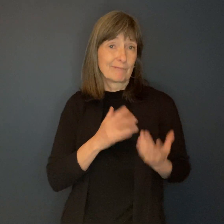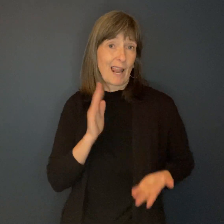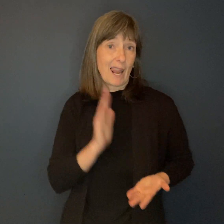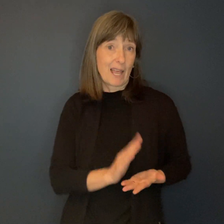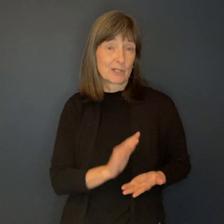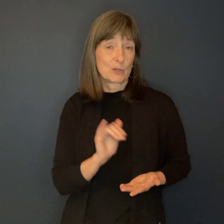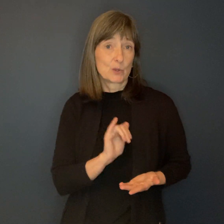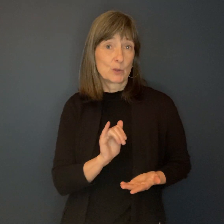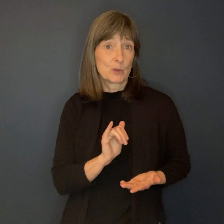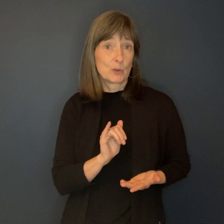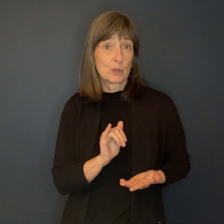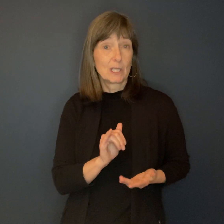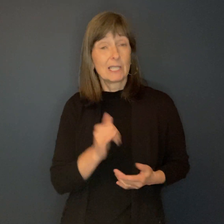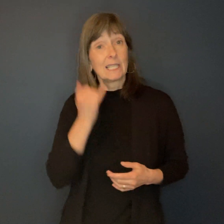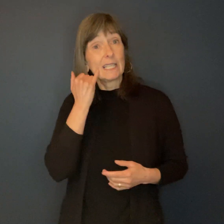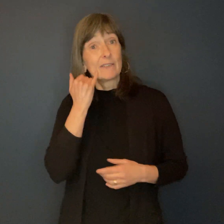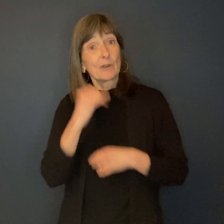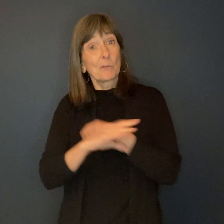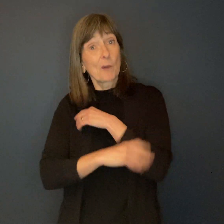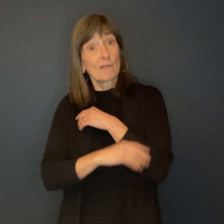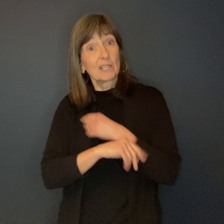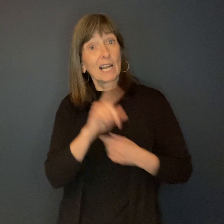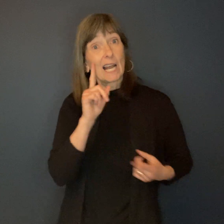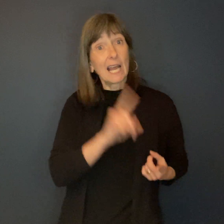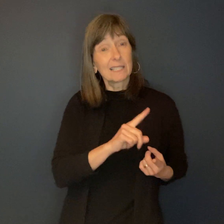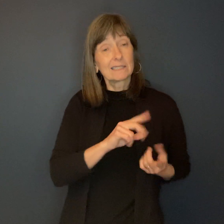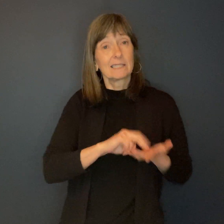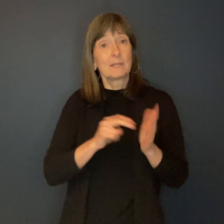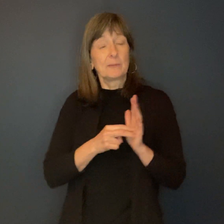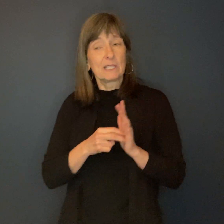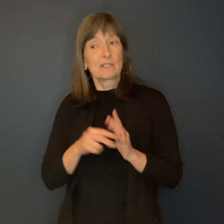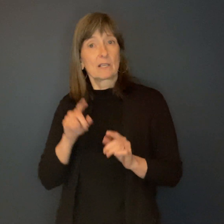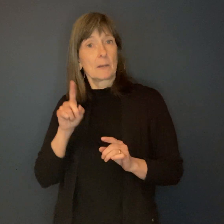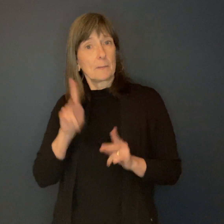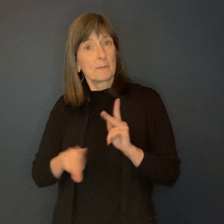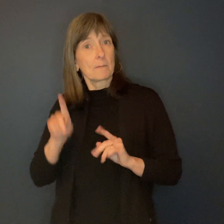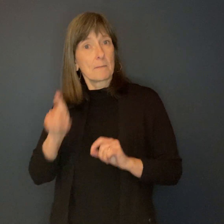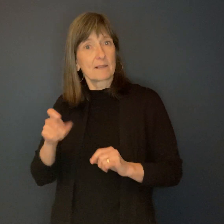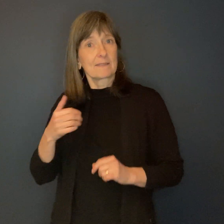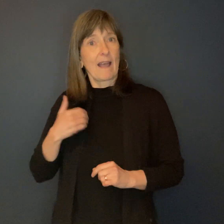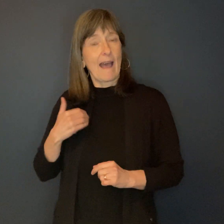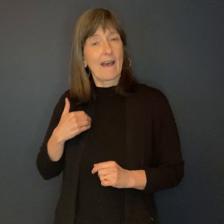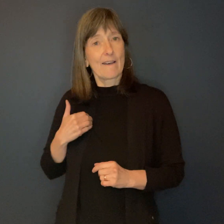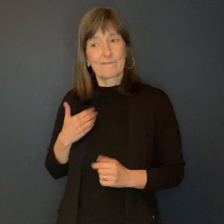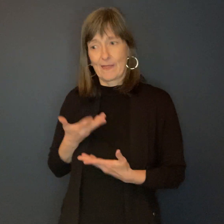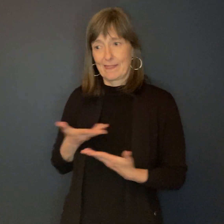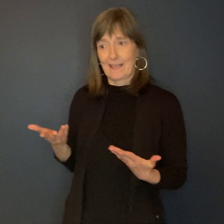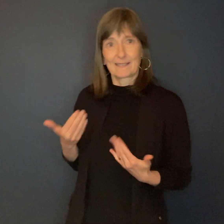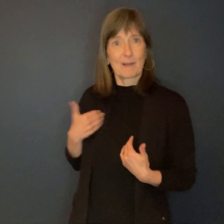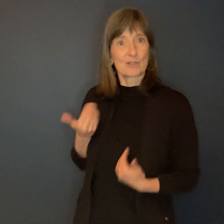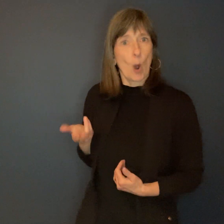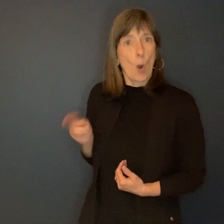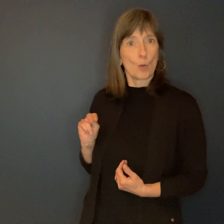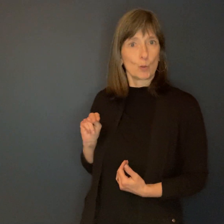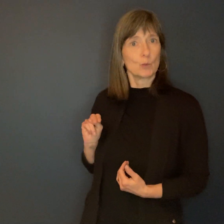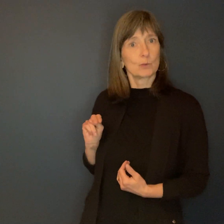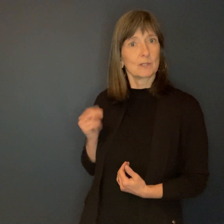have assets and to have significant assets, and that there is a true cost to disability that's not recognized by government, and that it